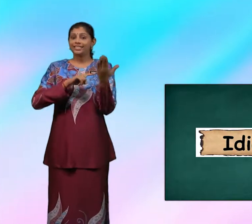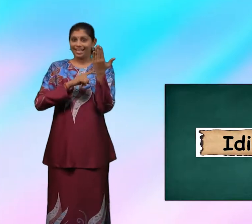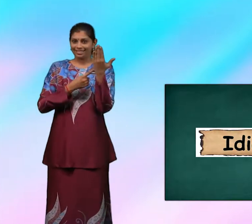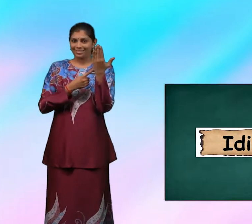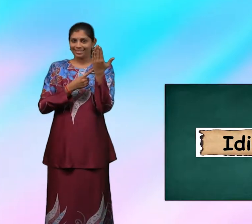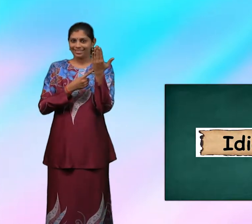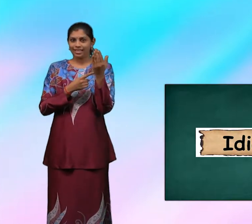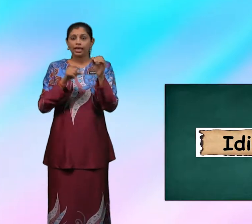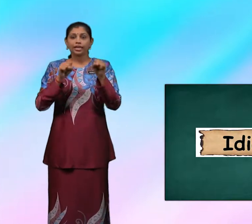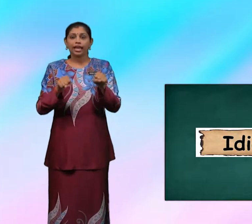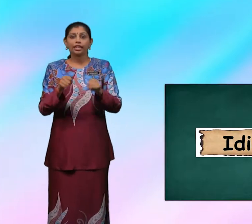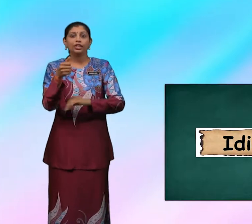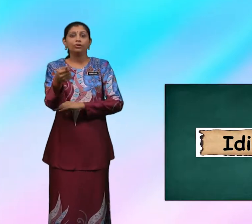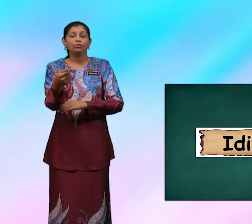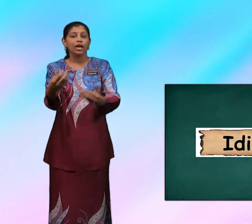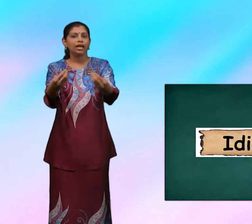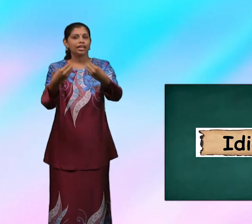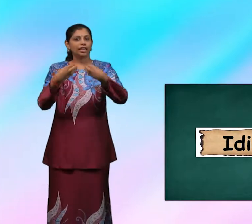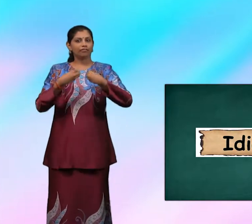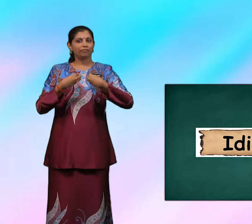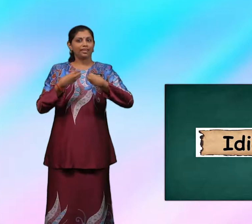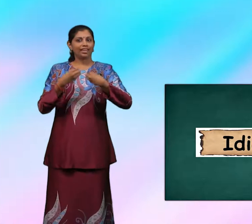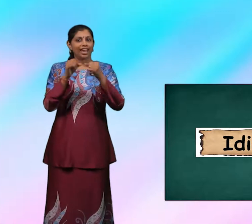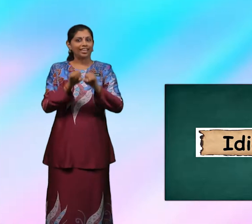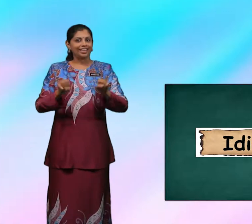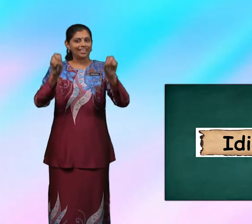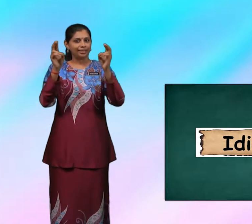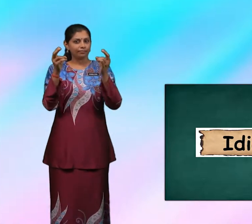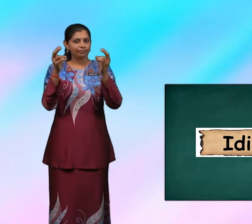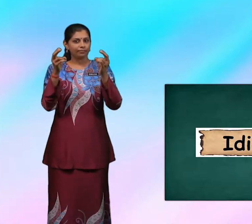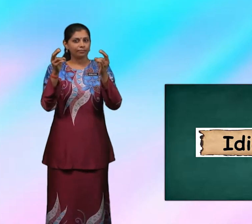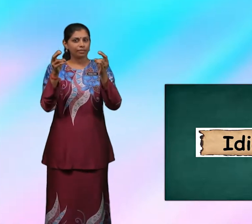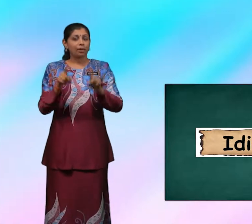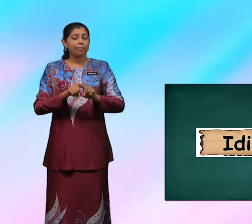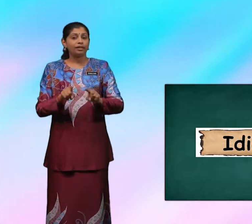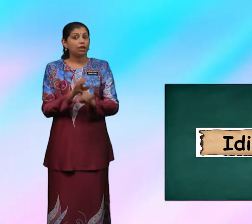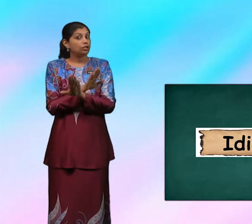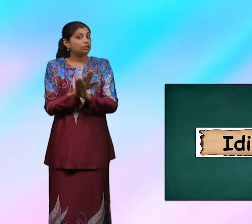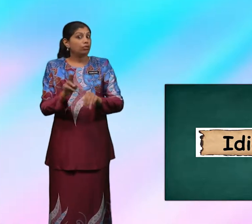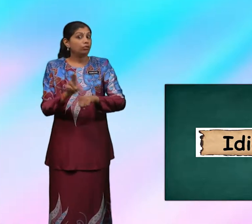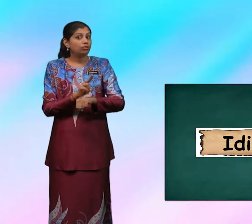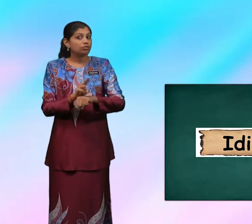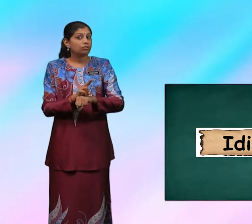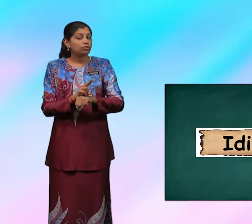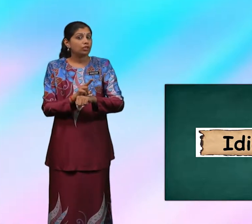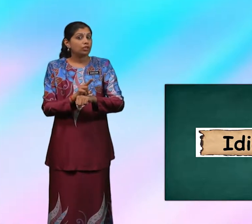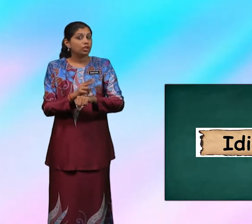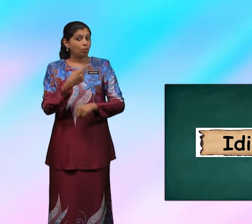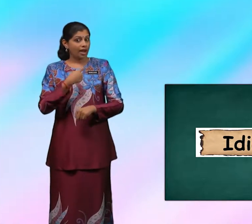start, can you give me an idiom? But don't use the one